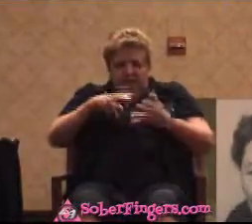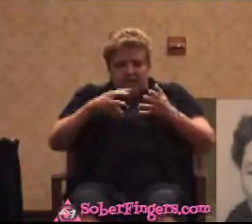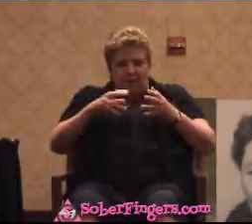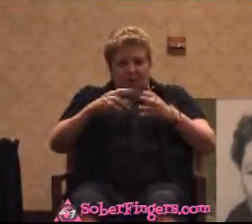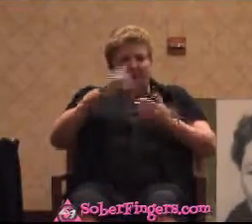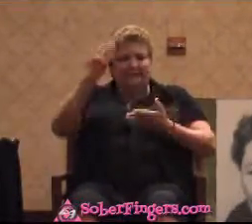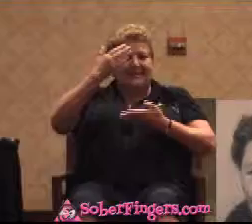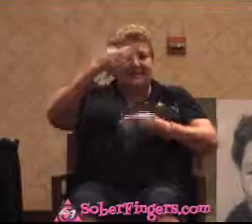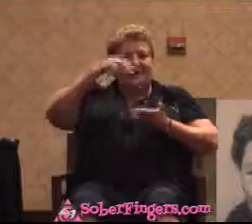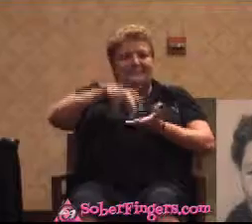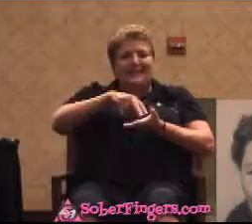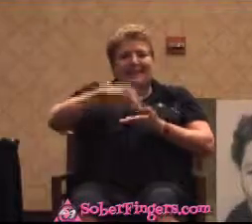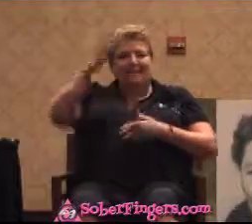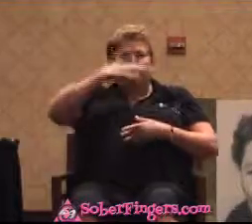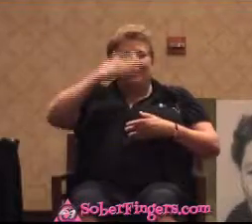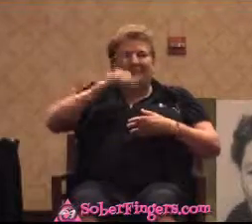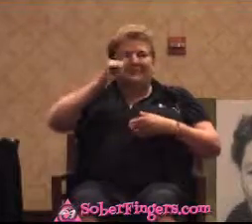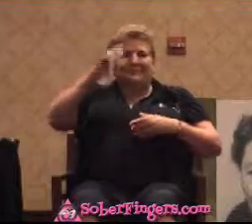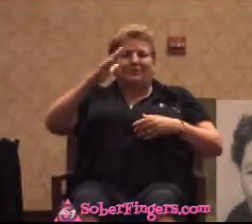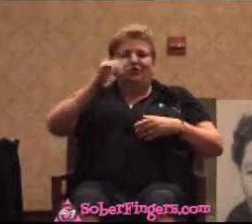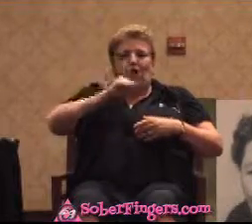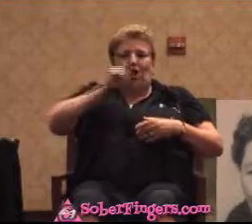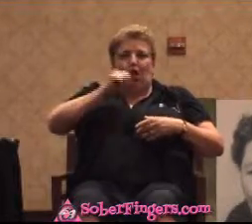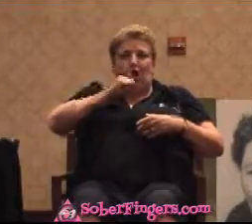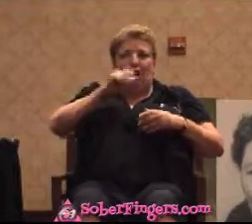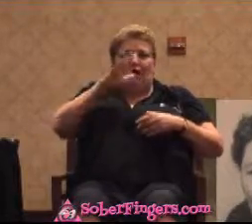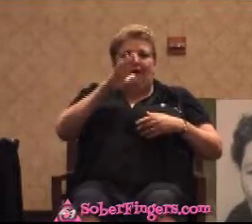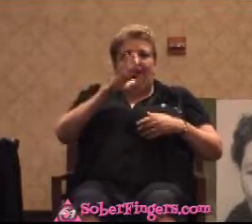this 5'10" Amazon like this.